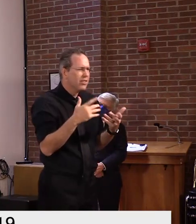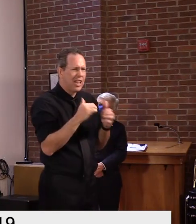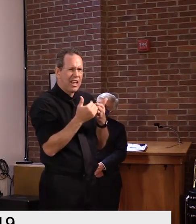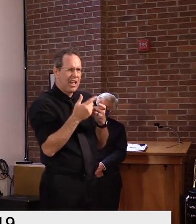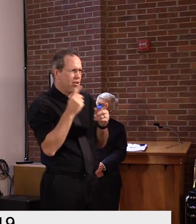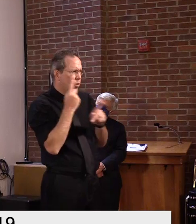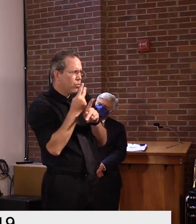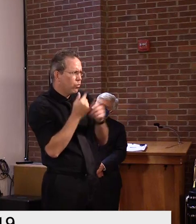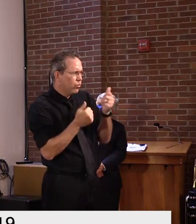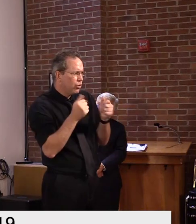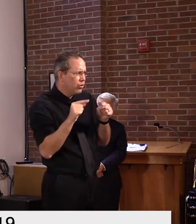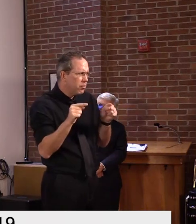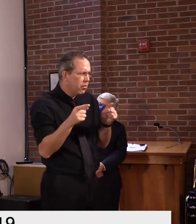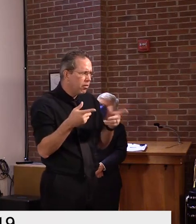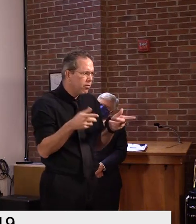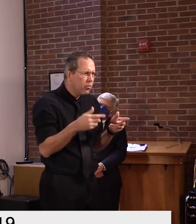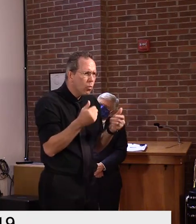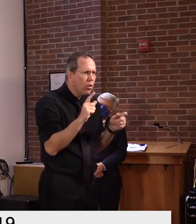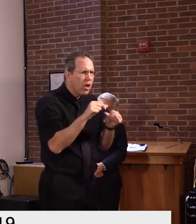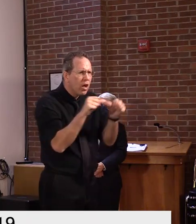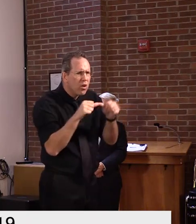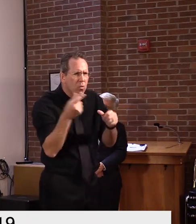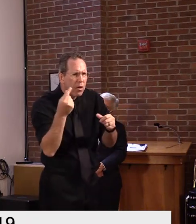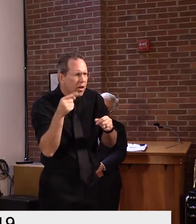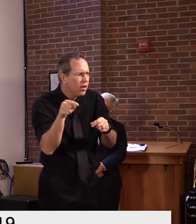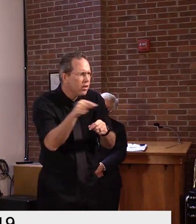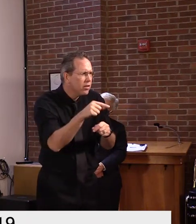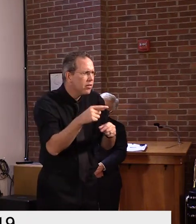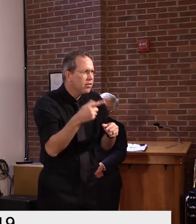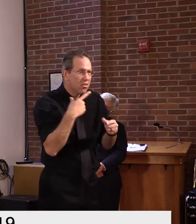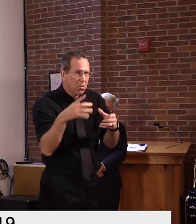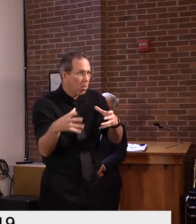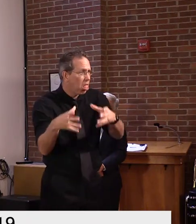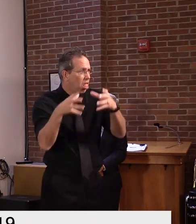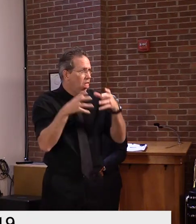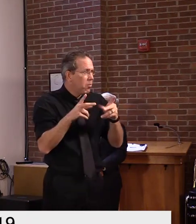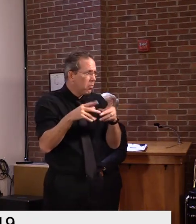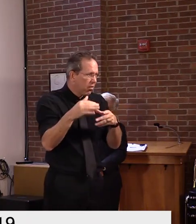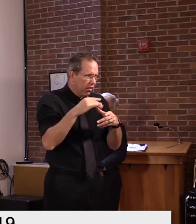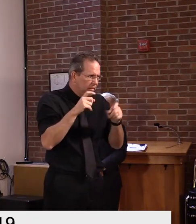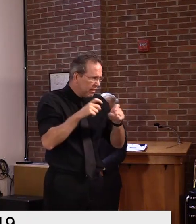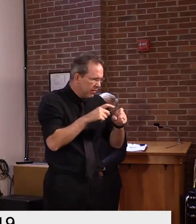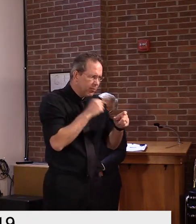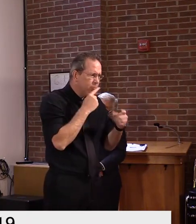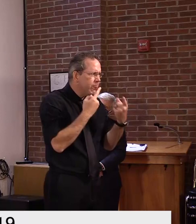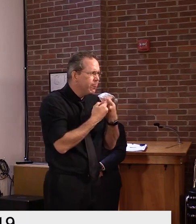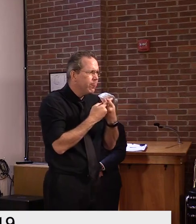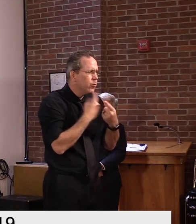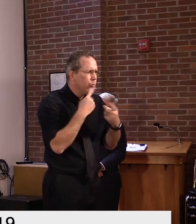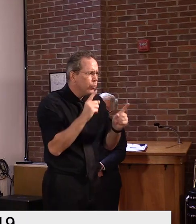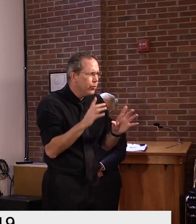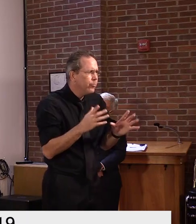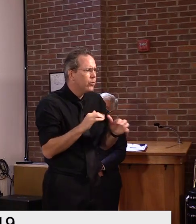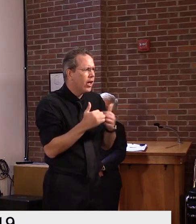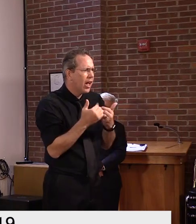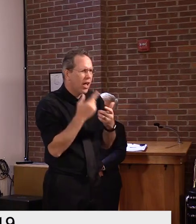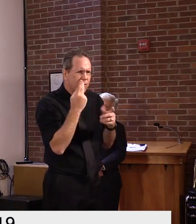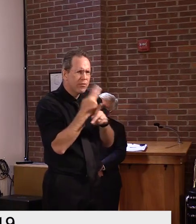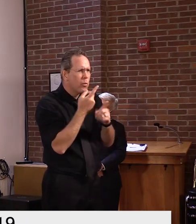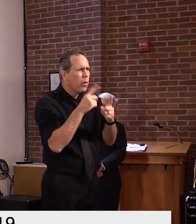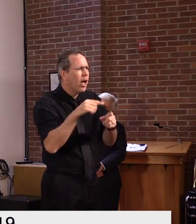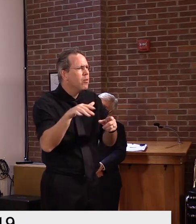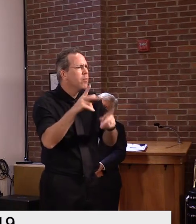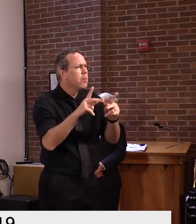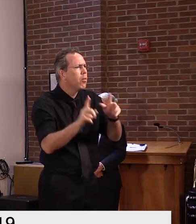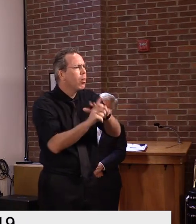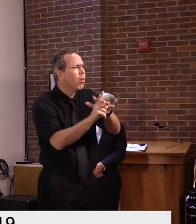in what we saw as part of what was going on in the region versus what the test results